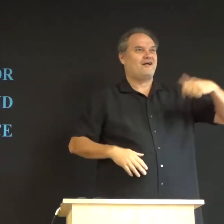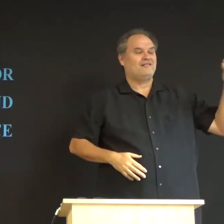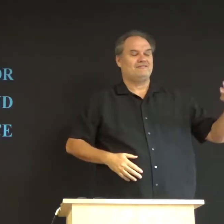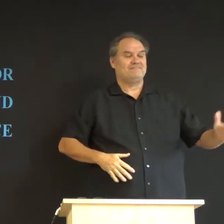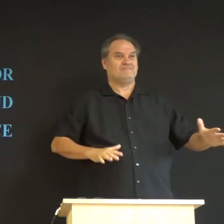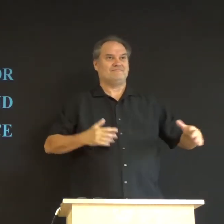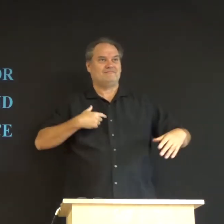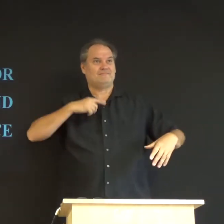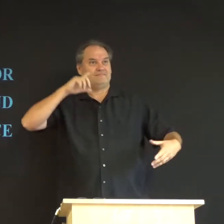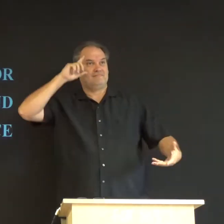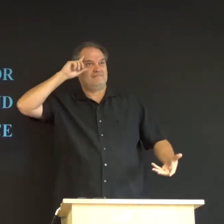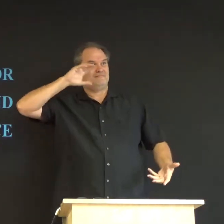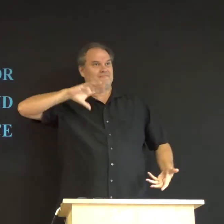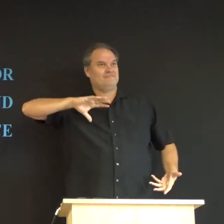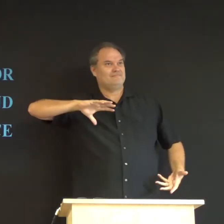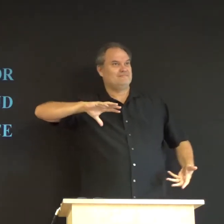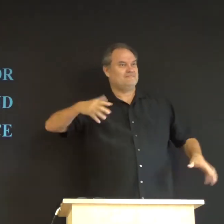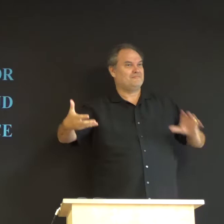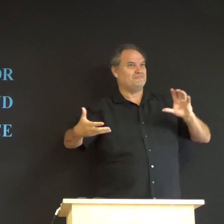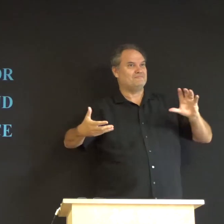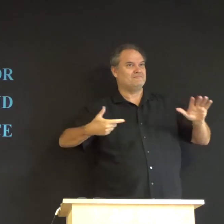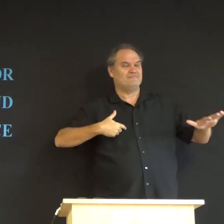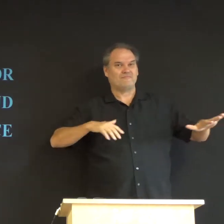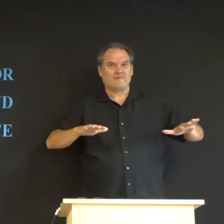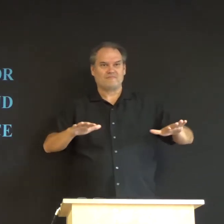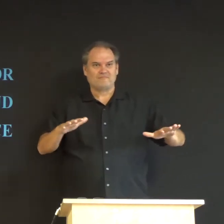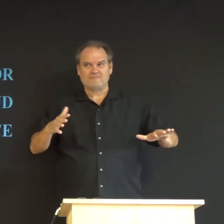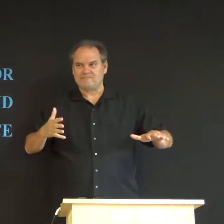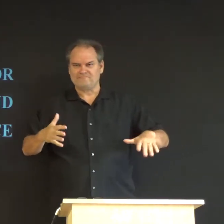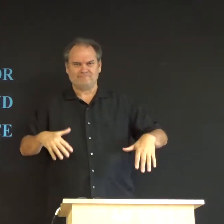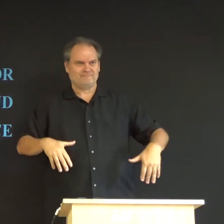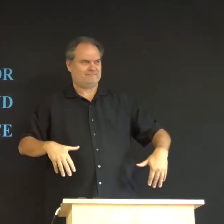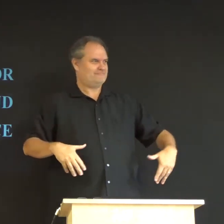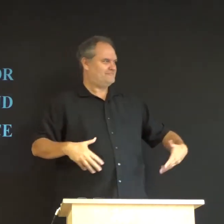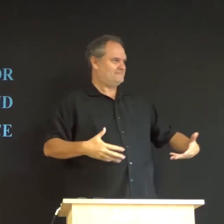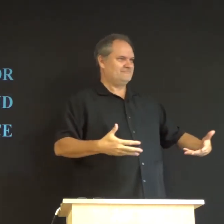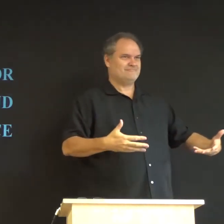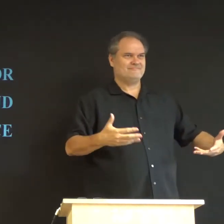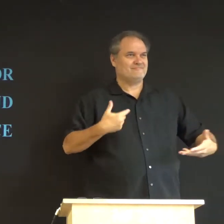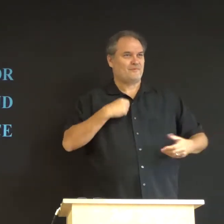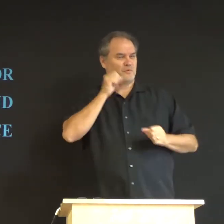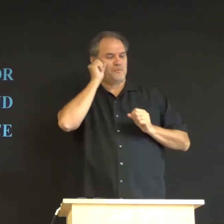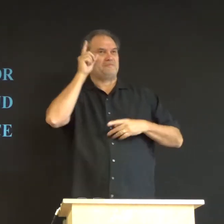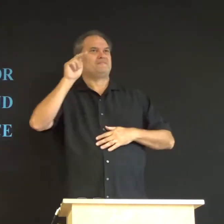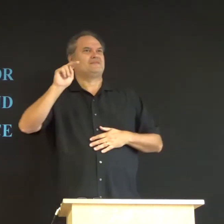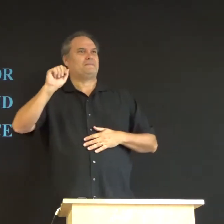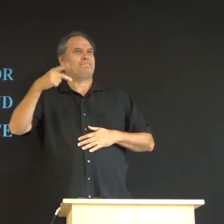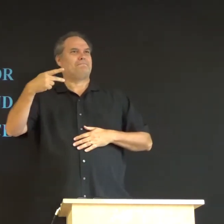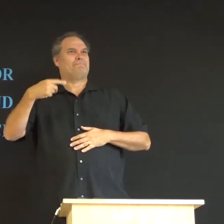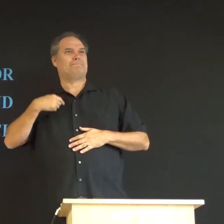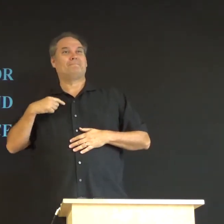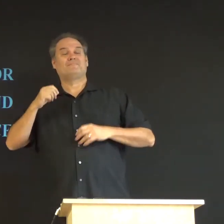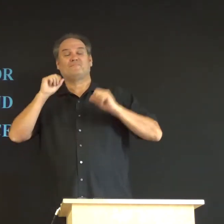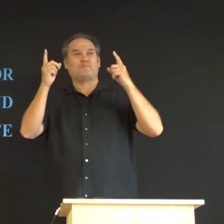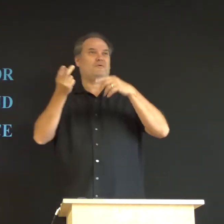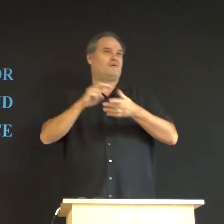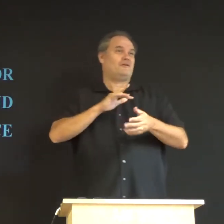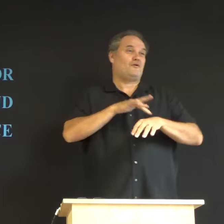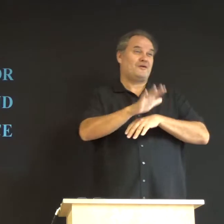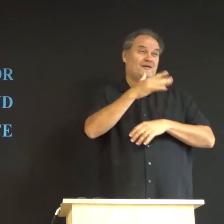We saw live that second power be hit. I remember being absolutely done. I'd woken